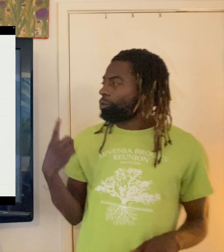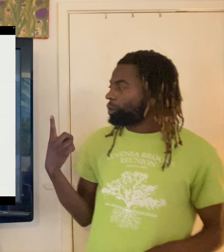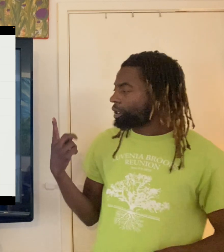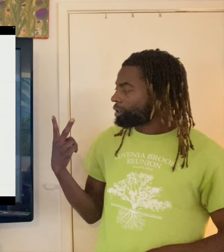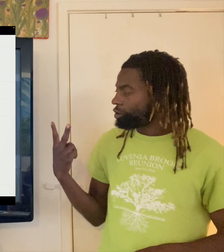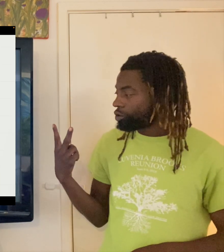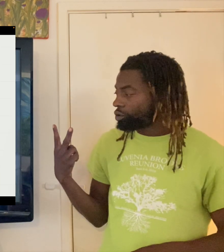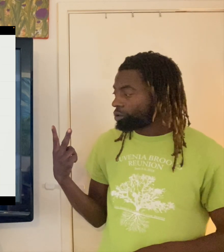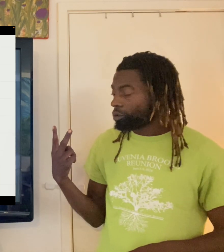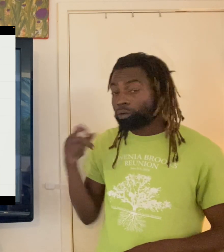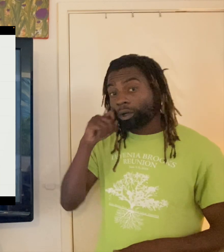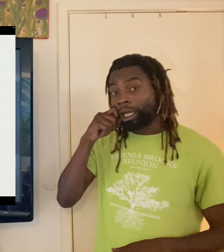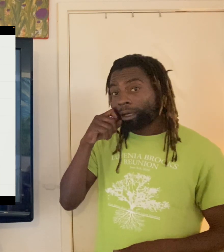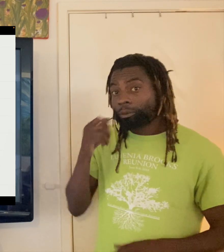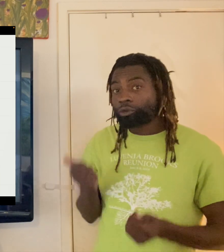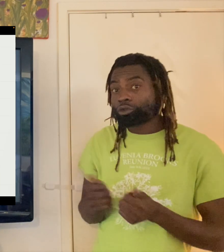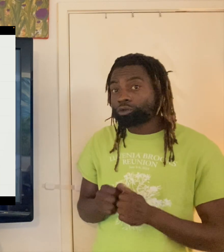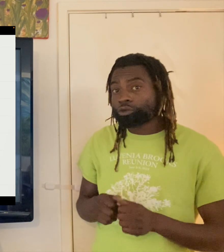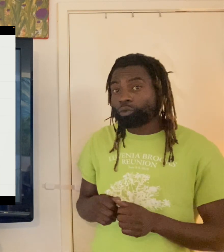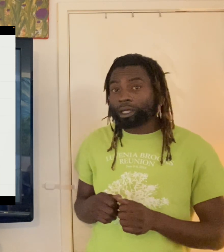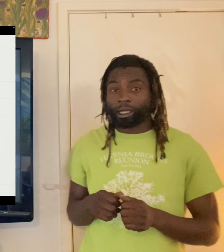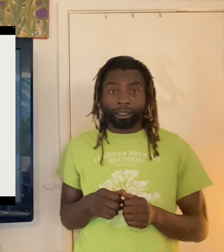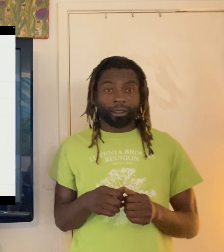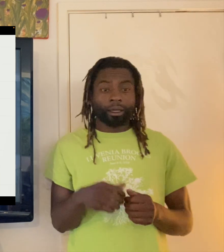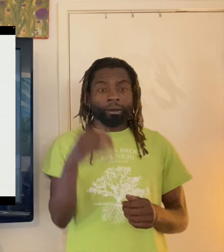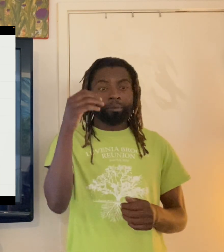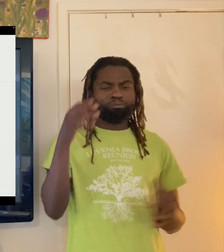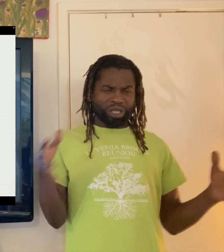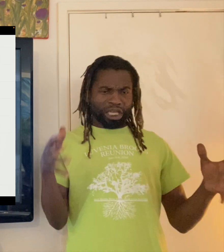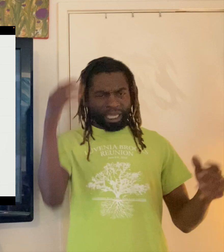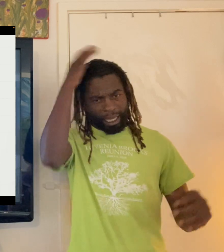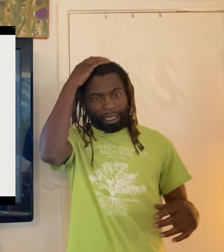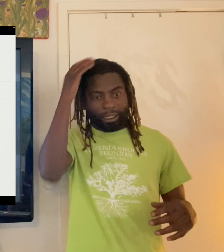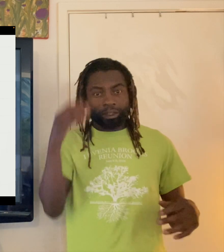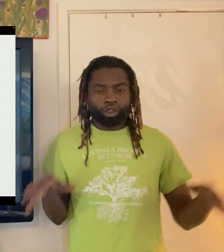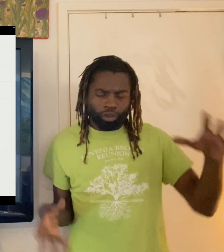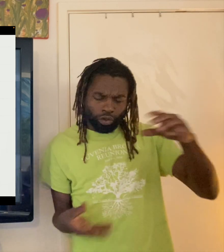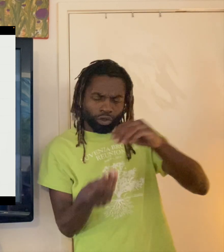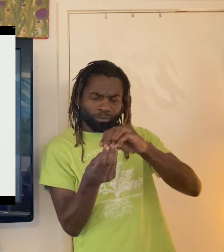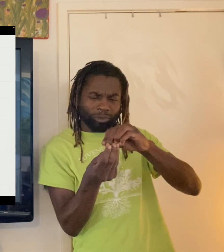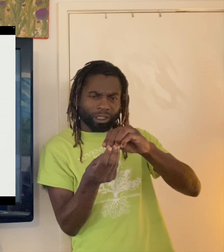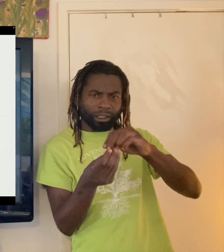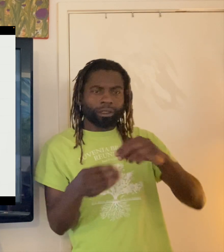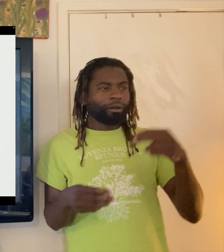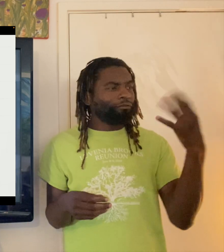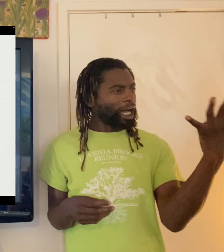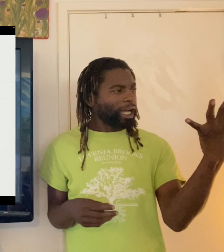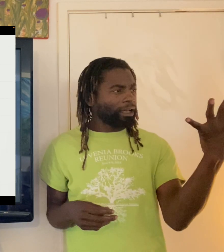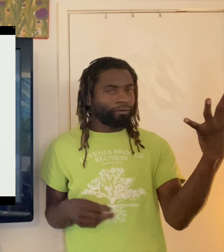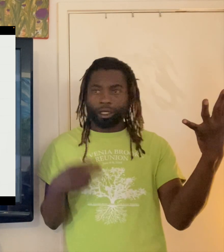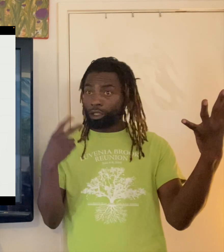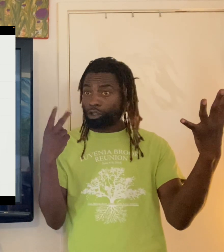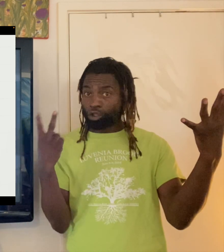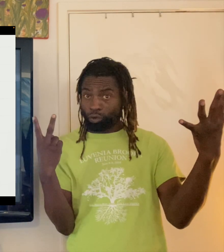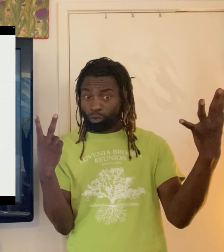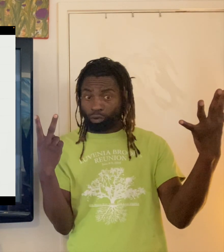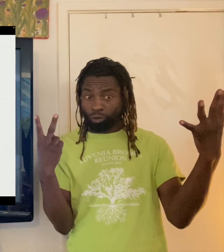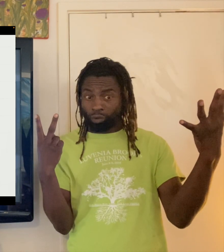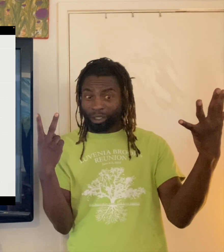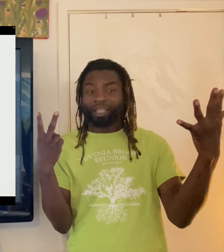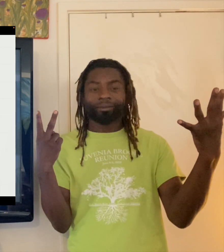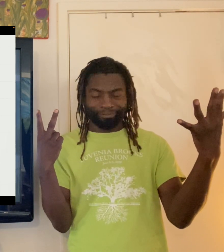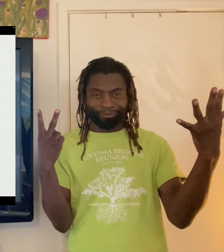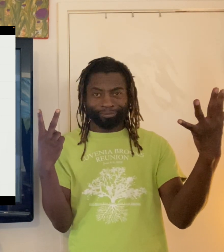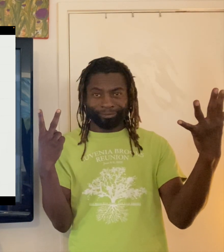1, 2 apples with big hats. Add them together, and we have 7 apples. So the